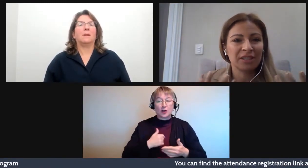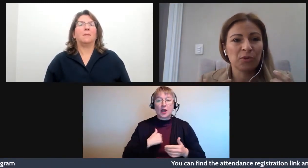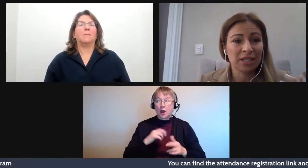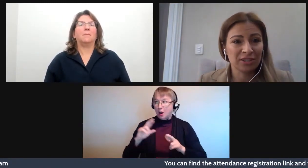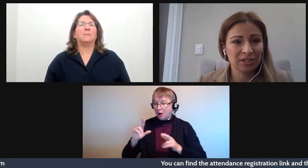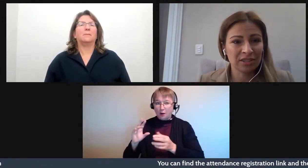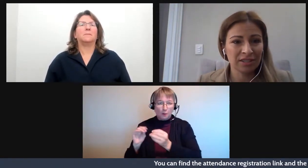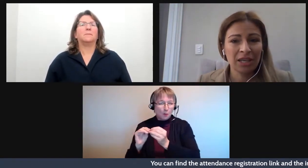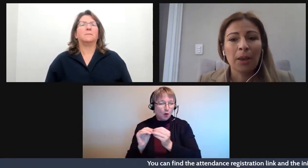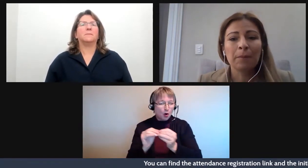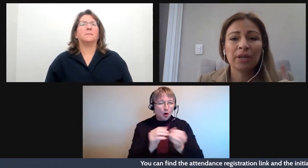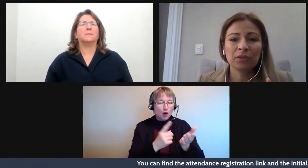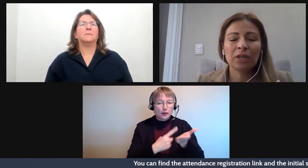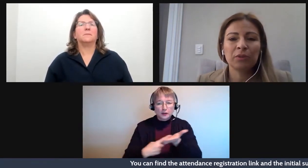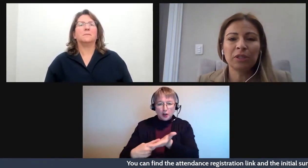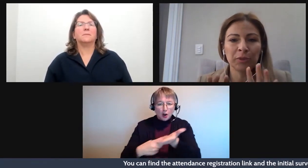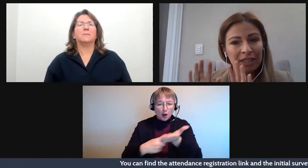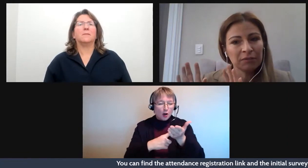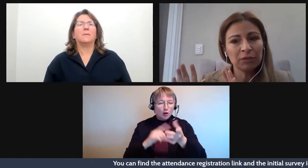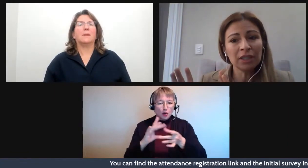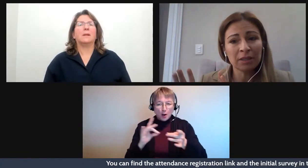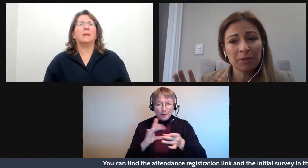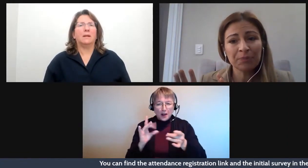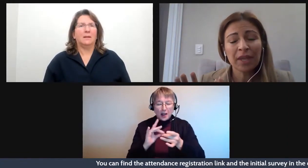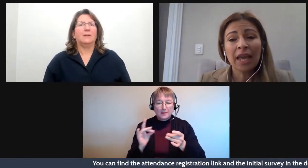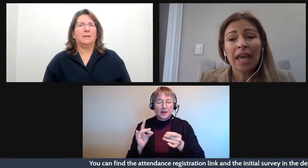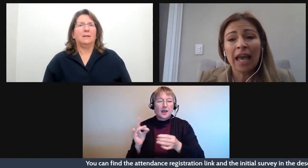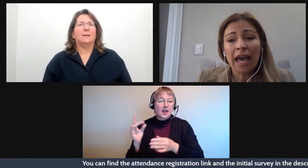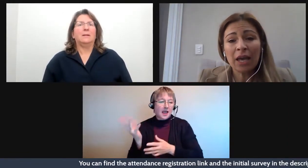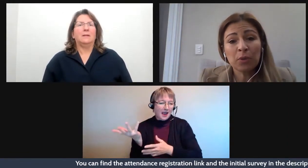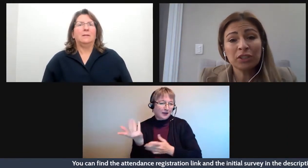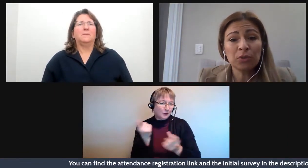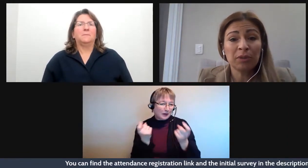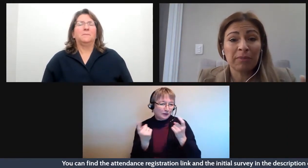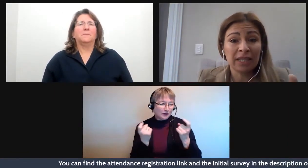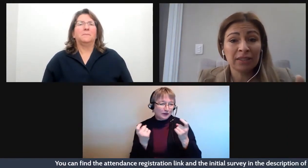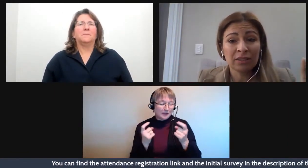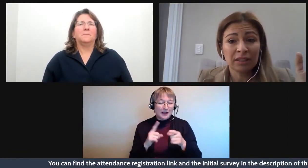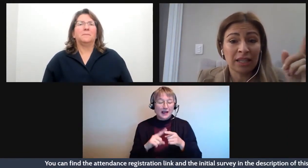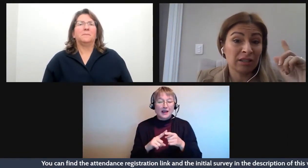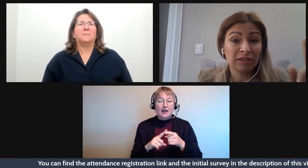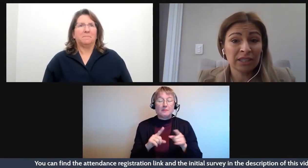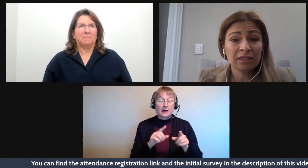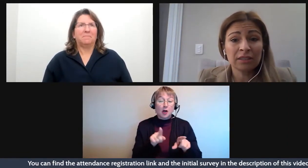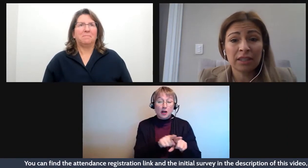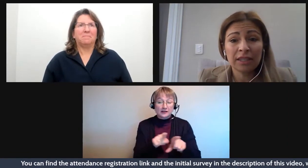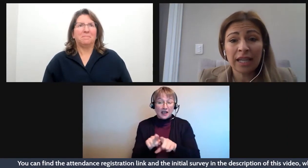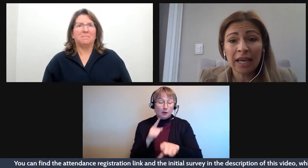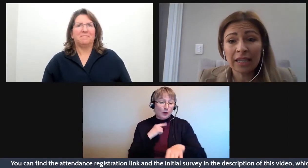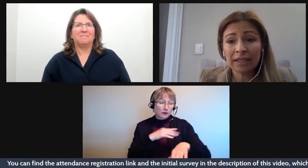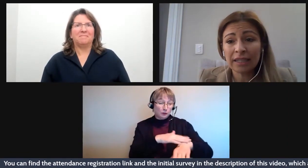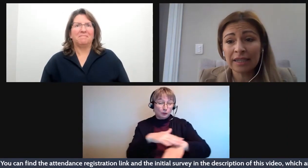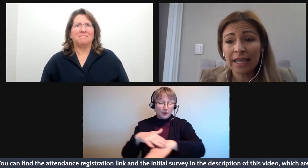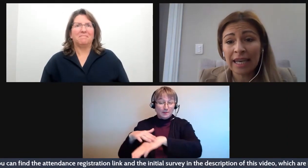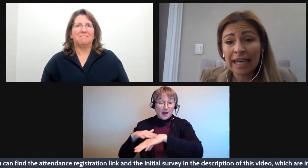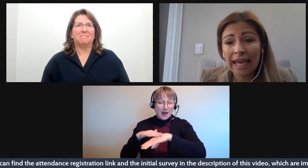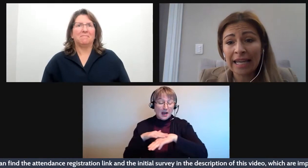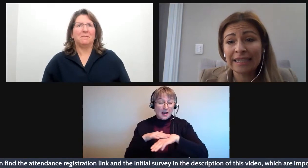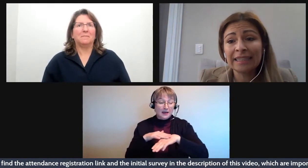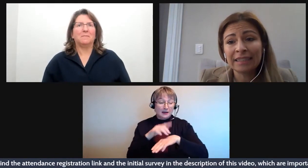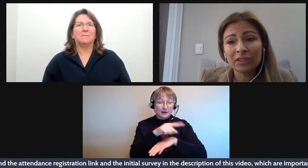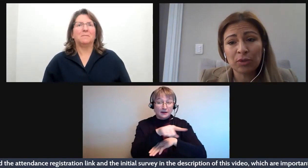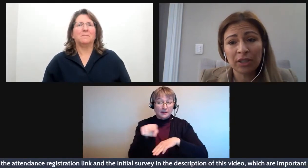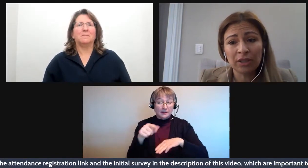of comments and questions, but while we're waiting for them, I want to remind the audience that